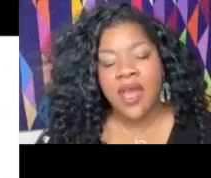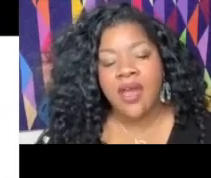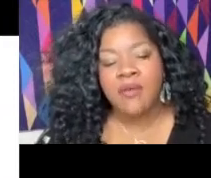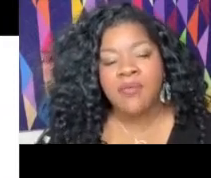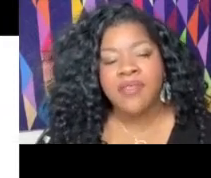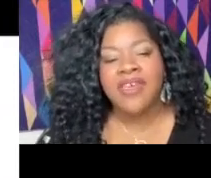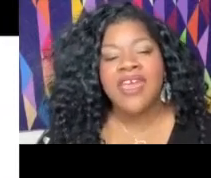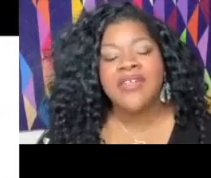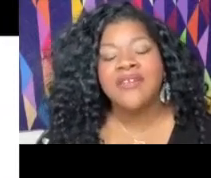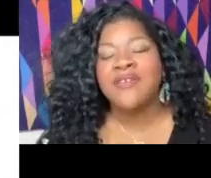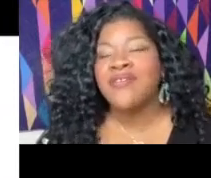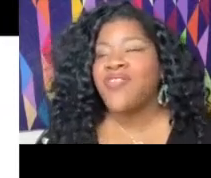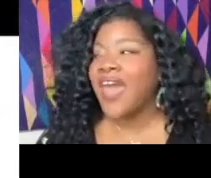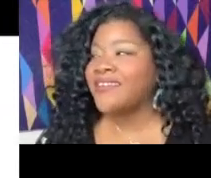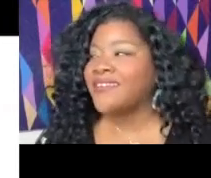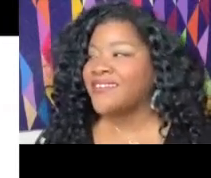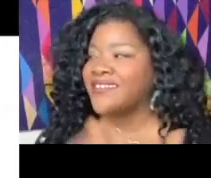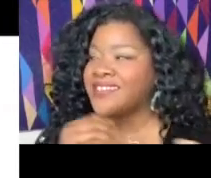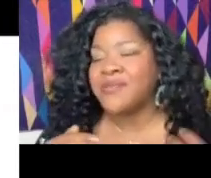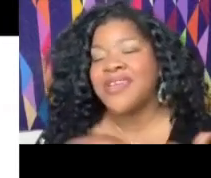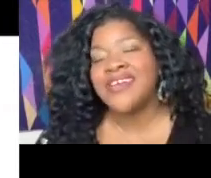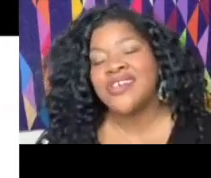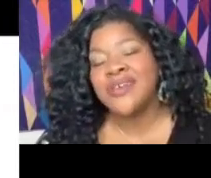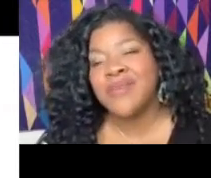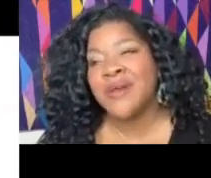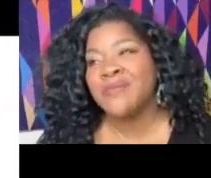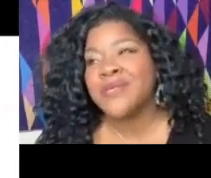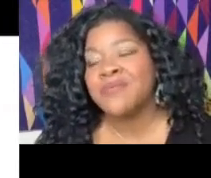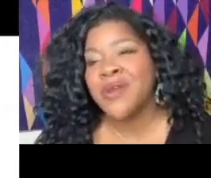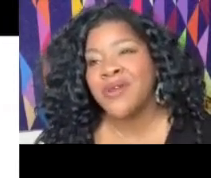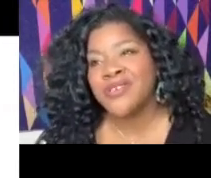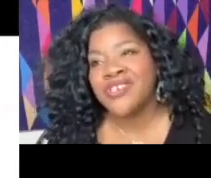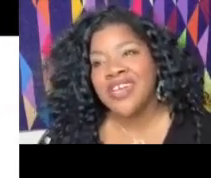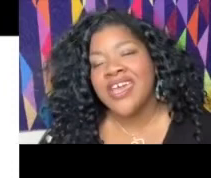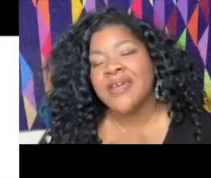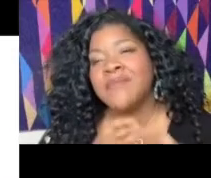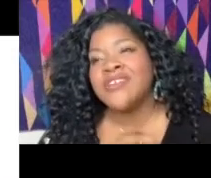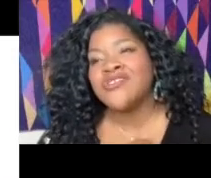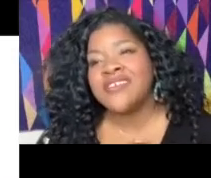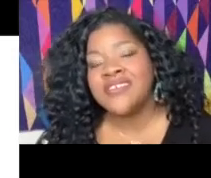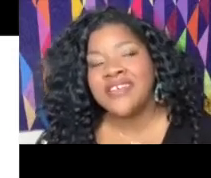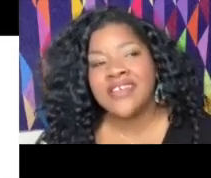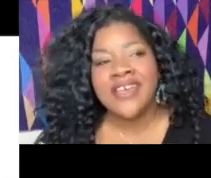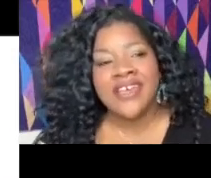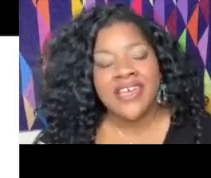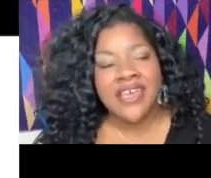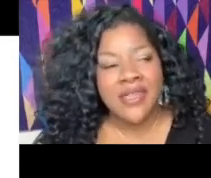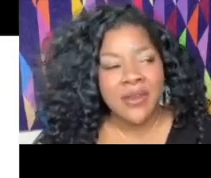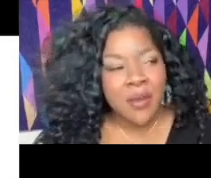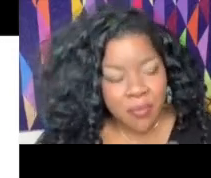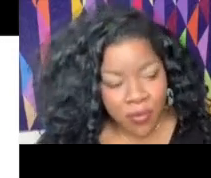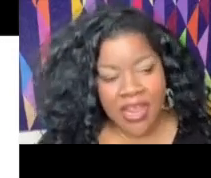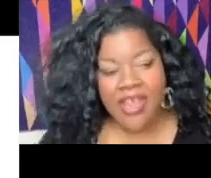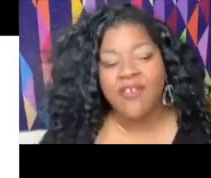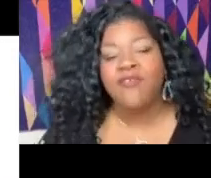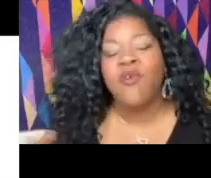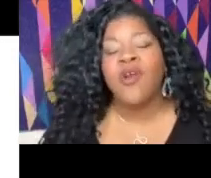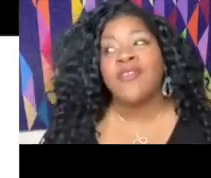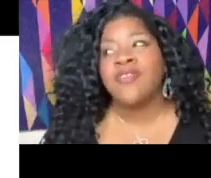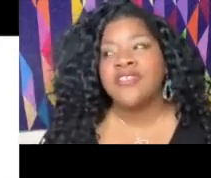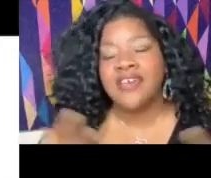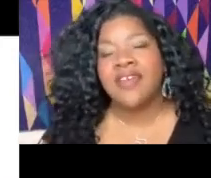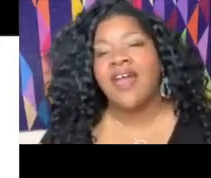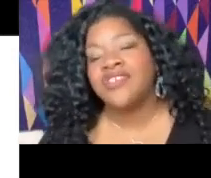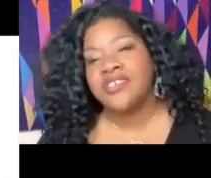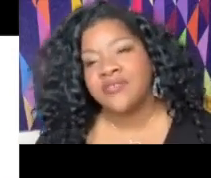is that deep connection can become submerged. And I'm interested in bringing